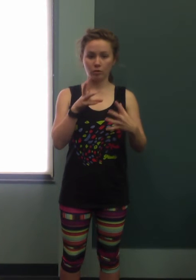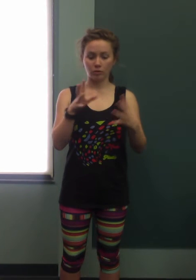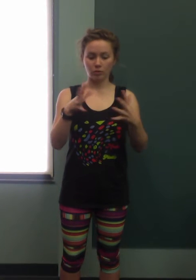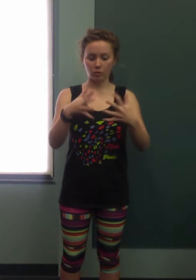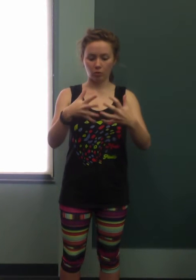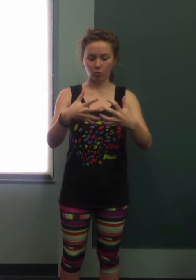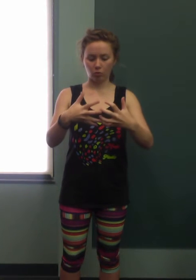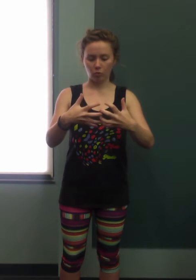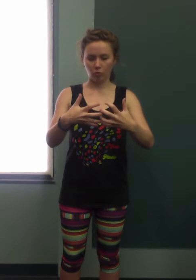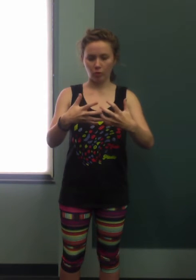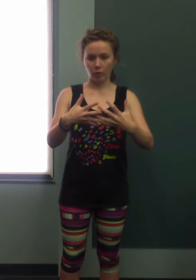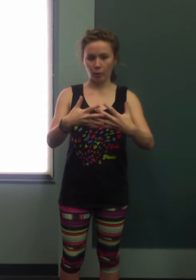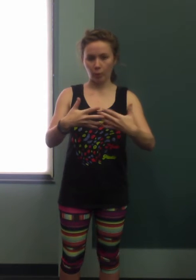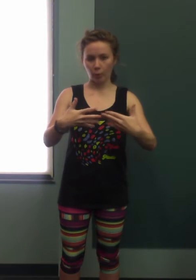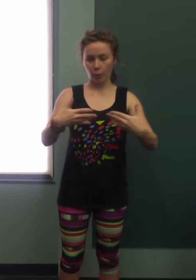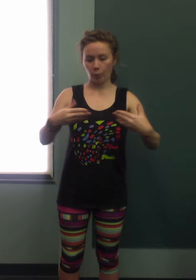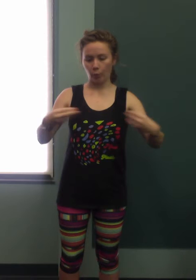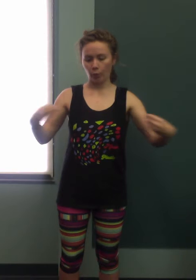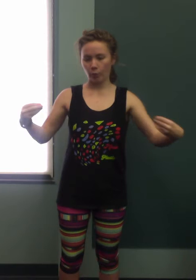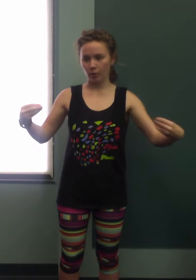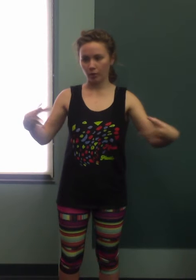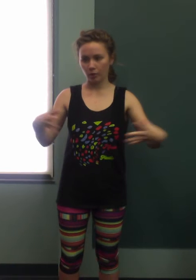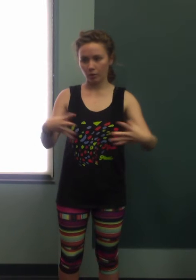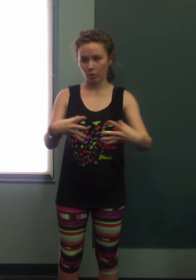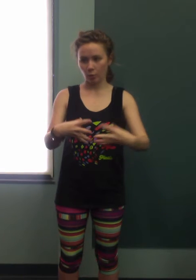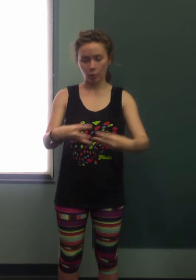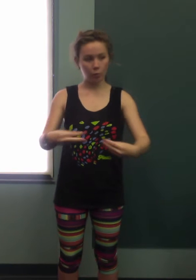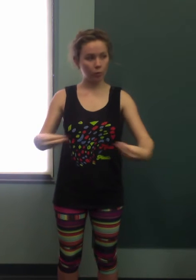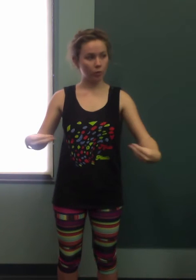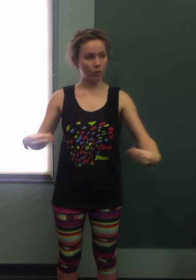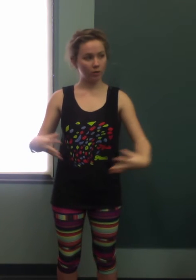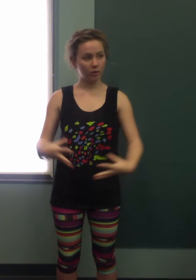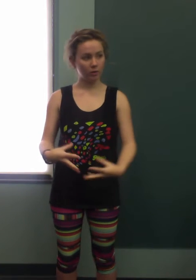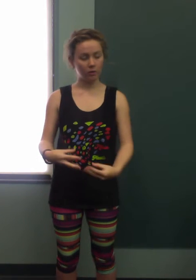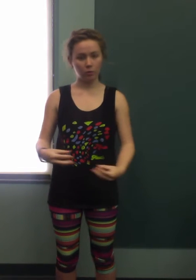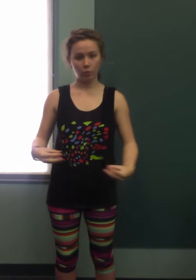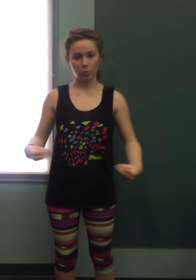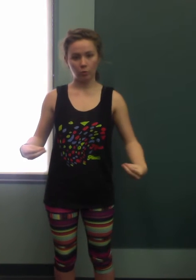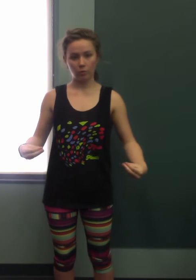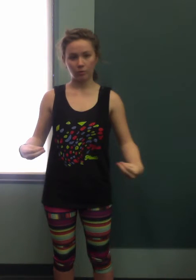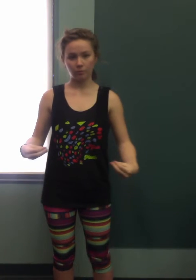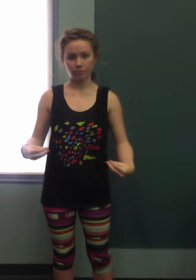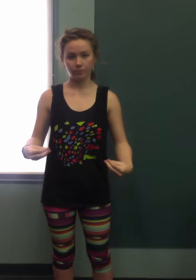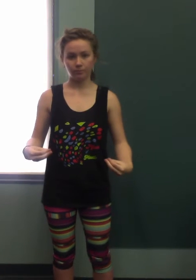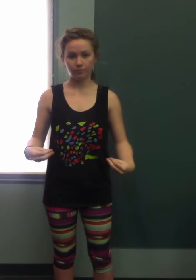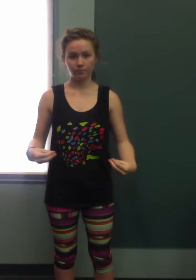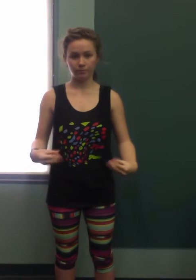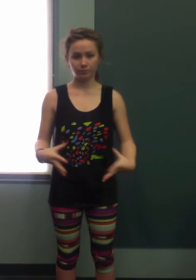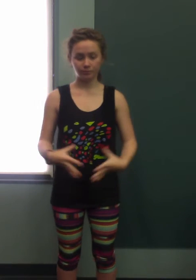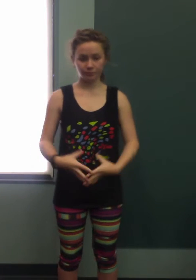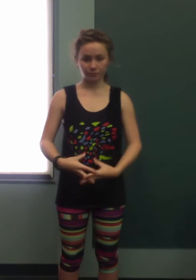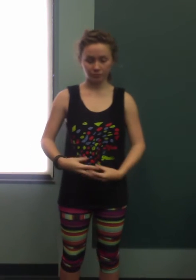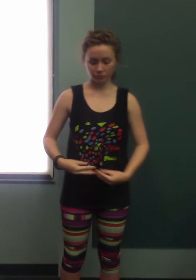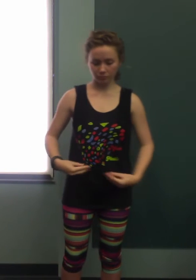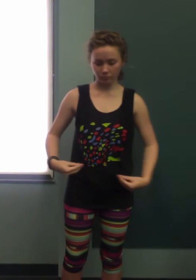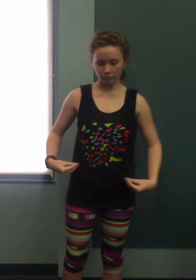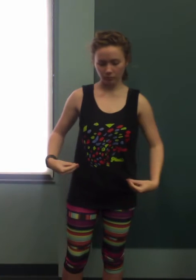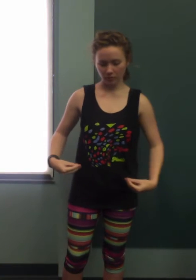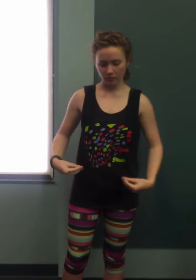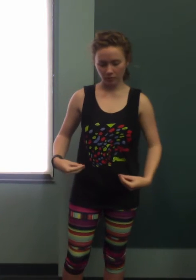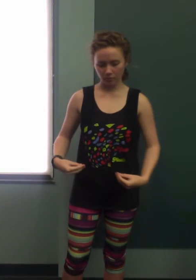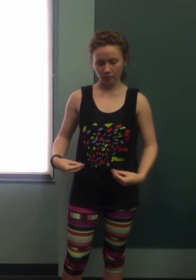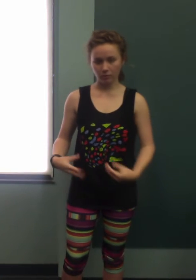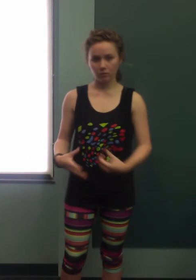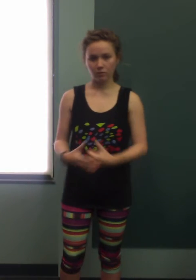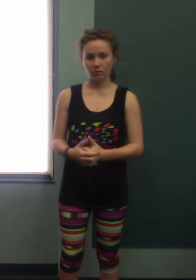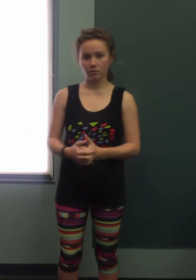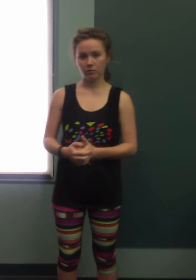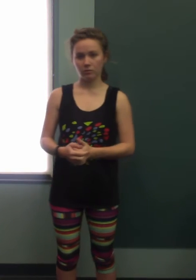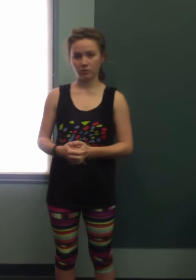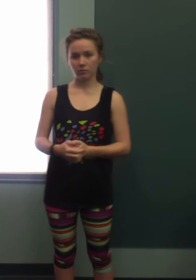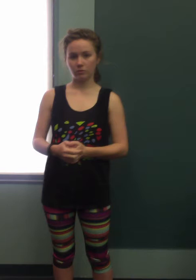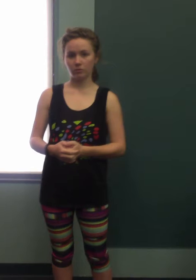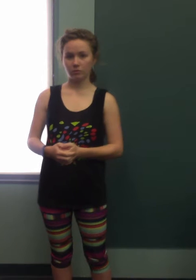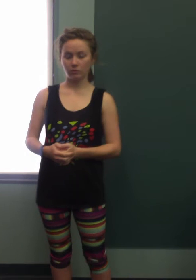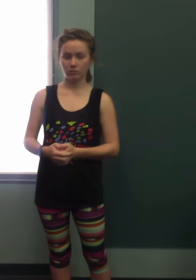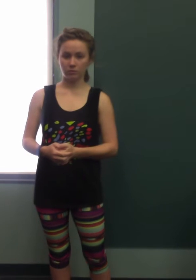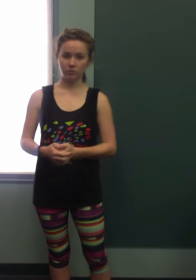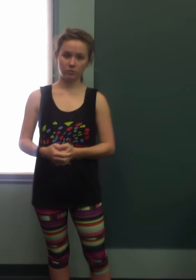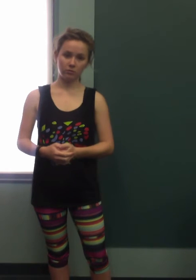And also there are a bunch of bacteria that live in here, and they can release vitamins from our food, so we can get that as well. And it's important that we